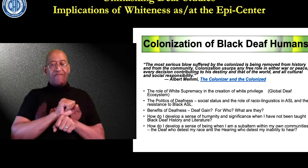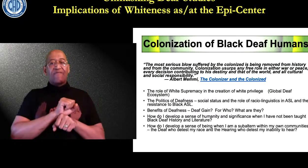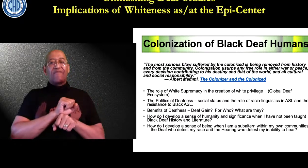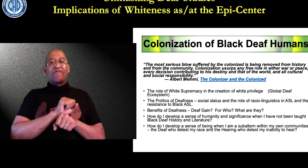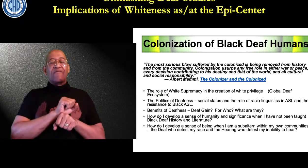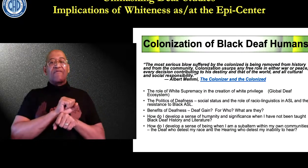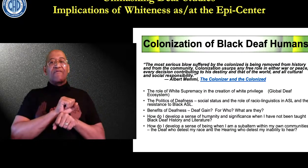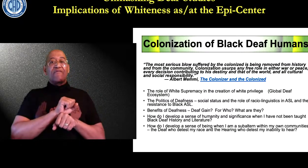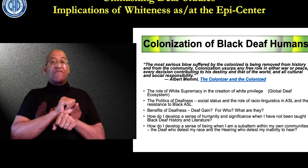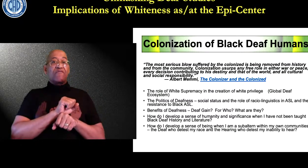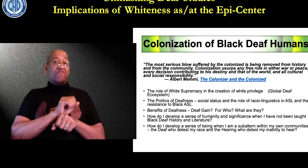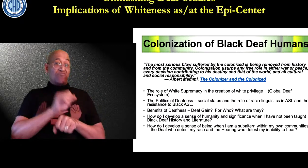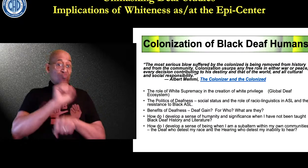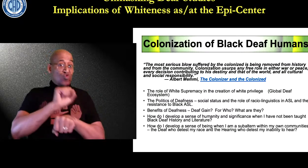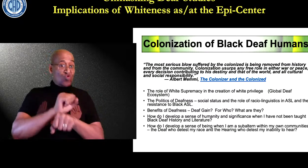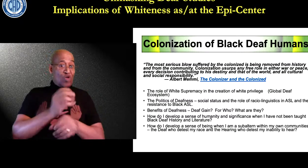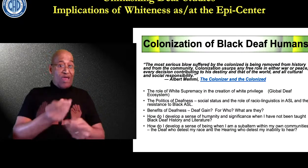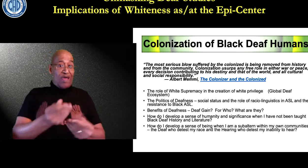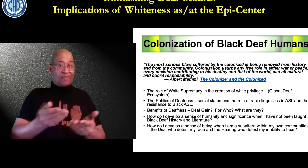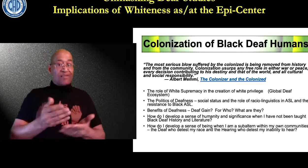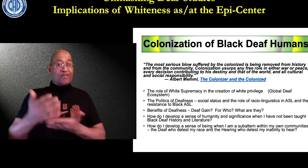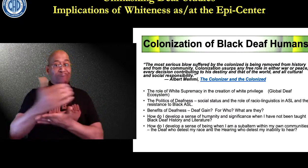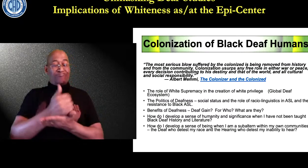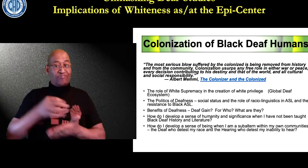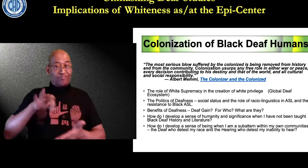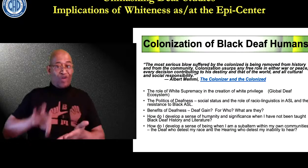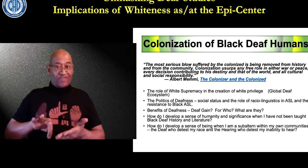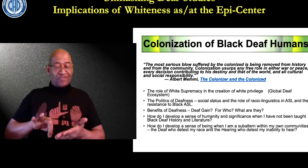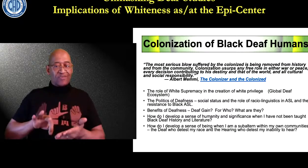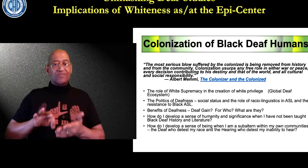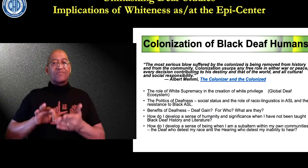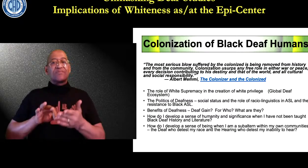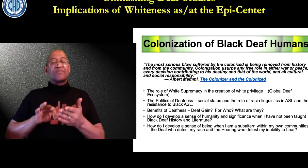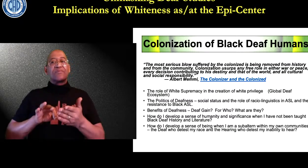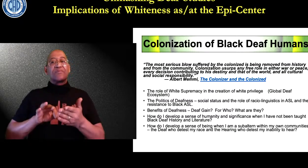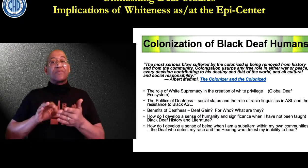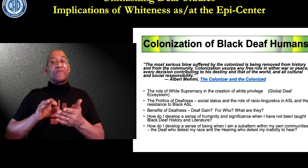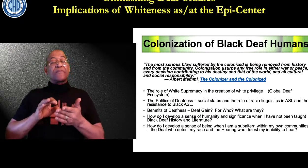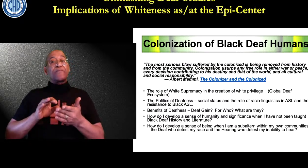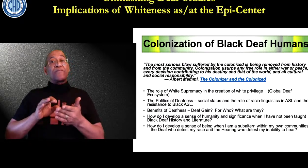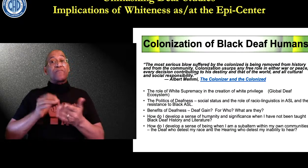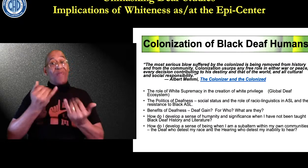cheaply. They purchased the lands and the slaves.